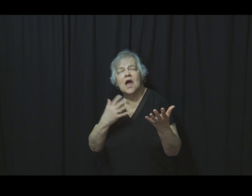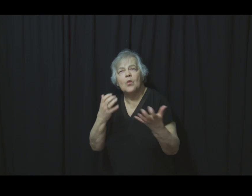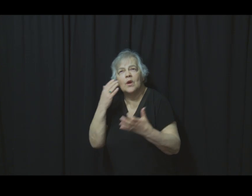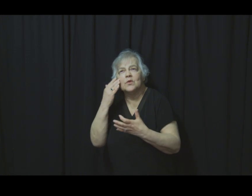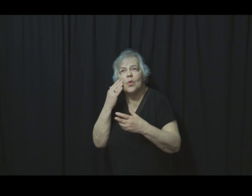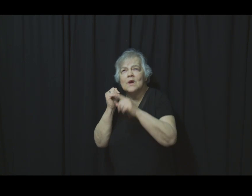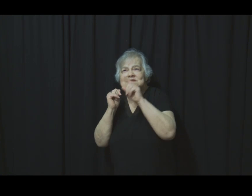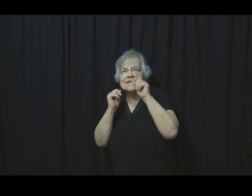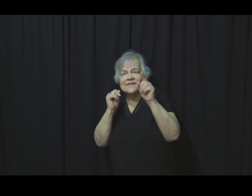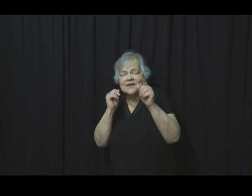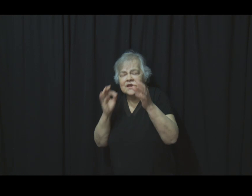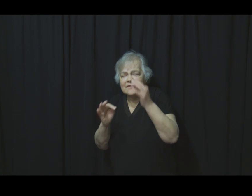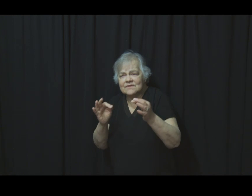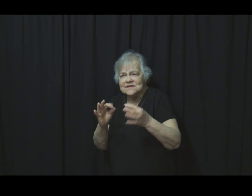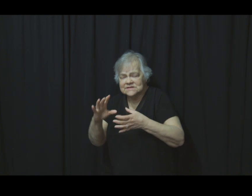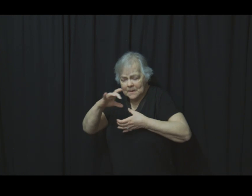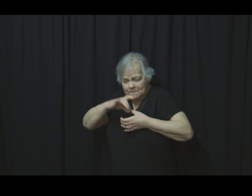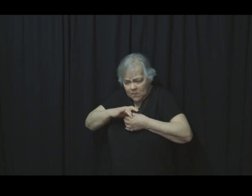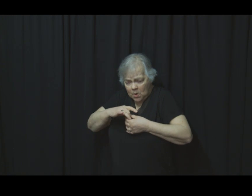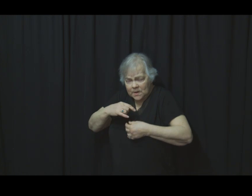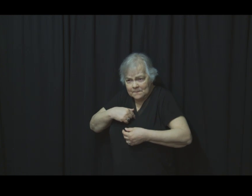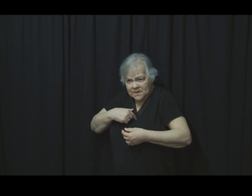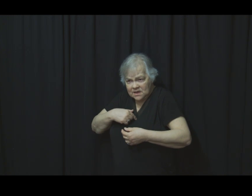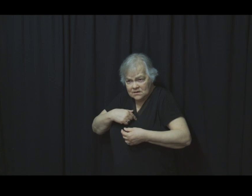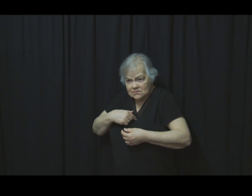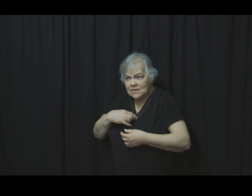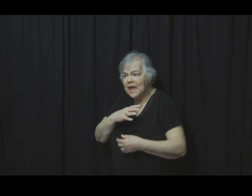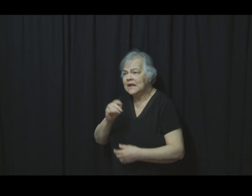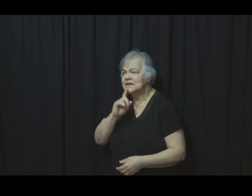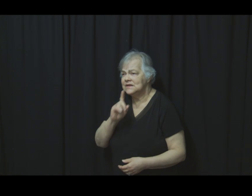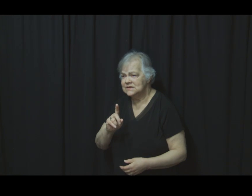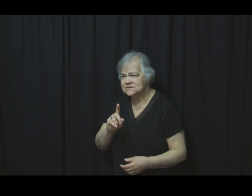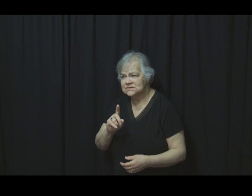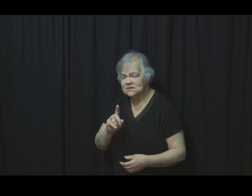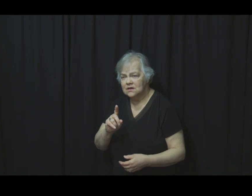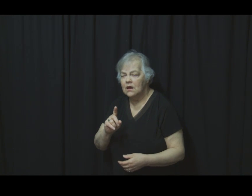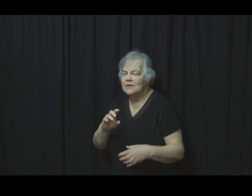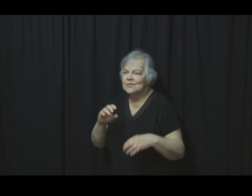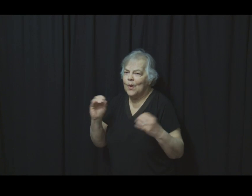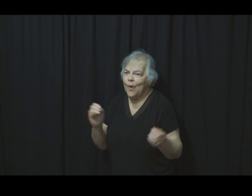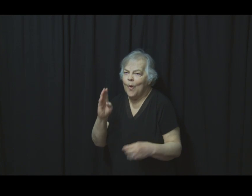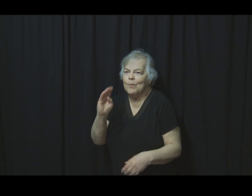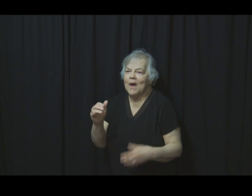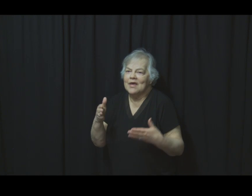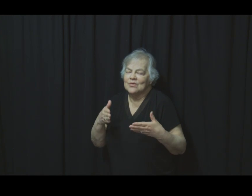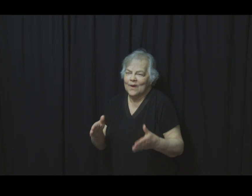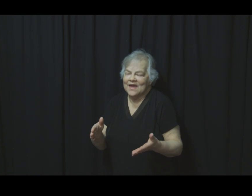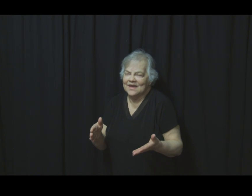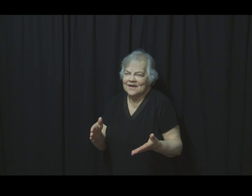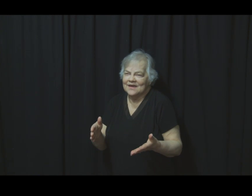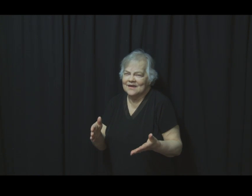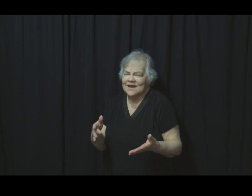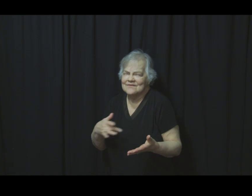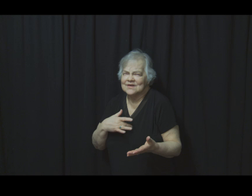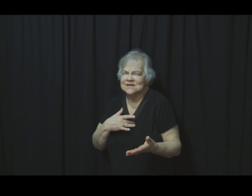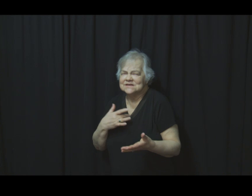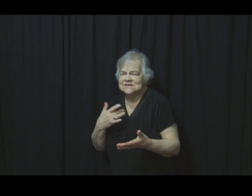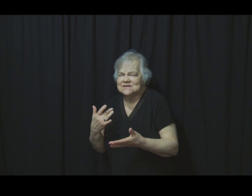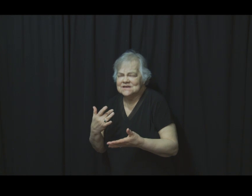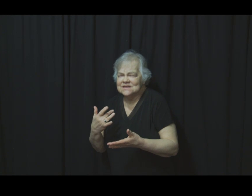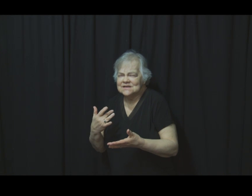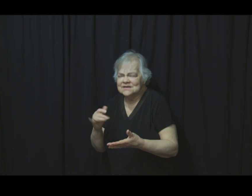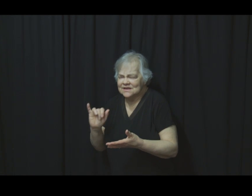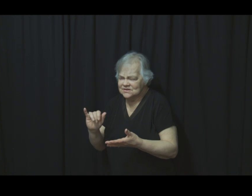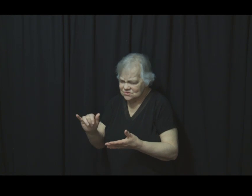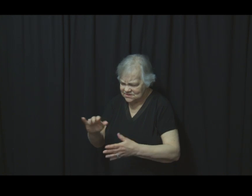there is any part of me, and indeed it is. The oh, by the way, I find compelling, you are satisfied.